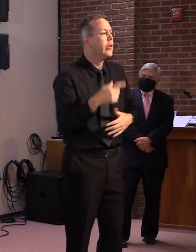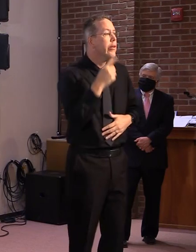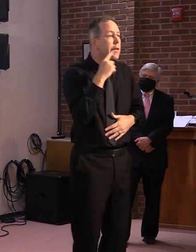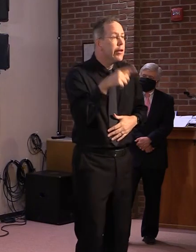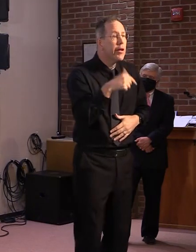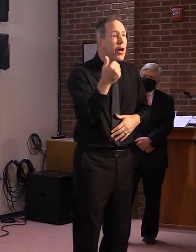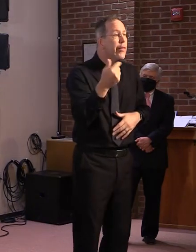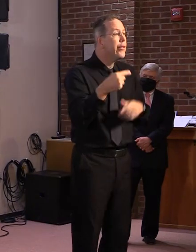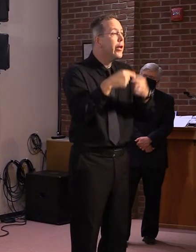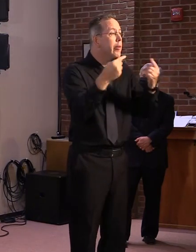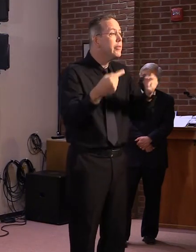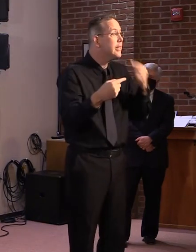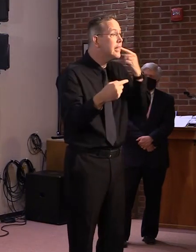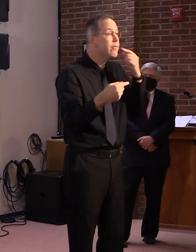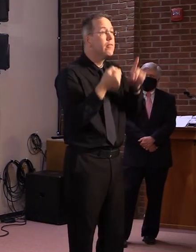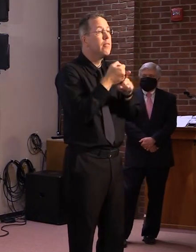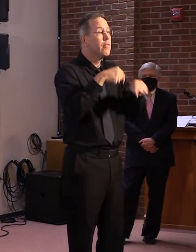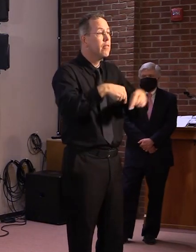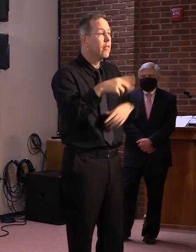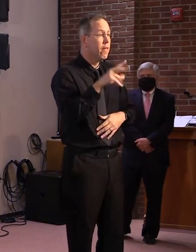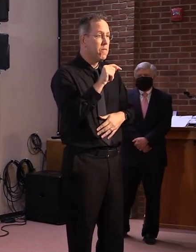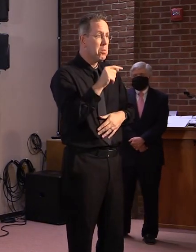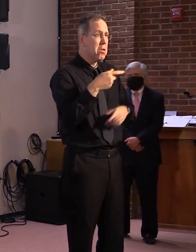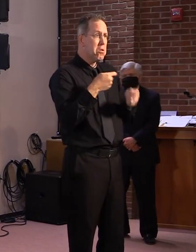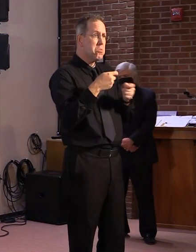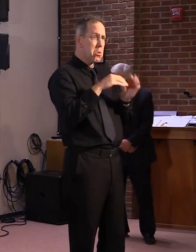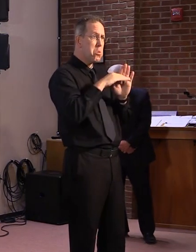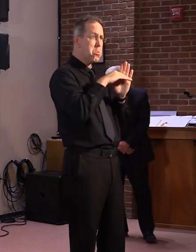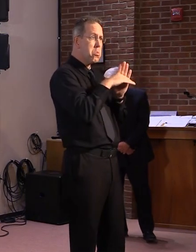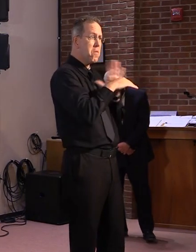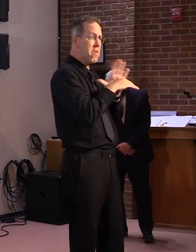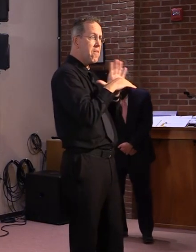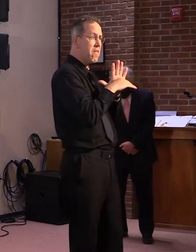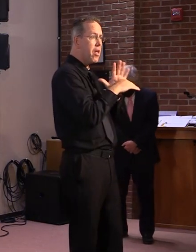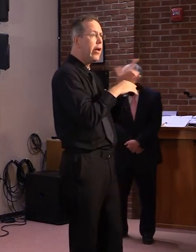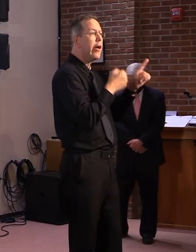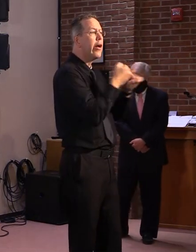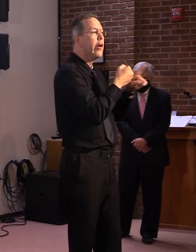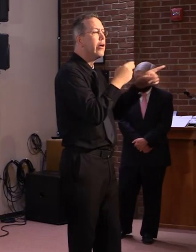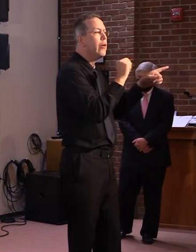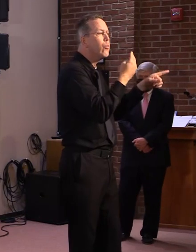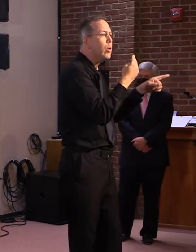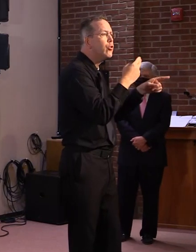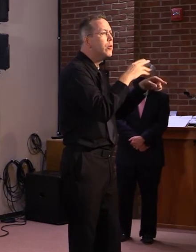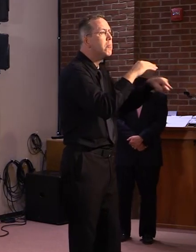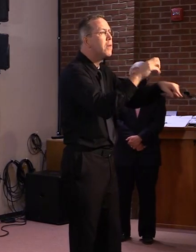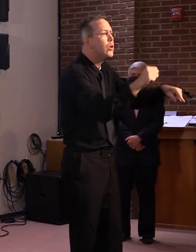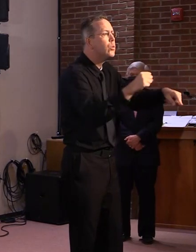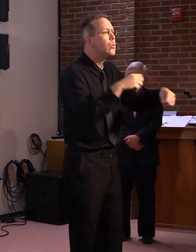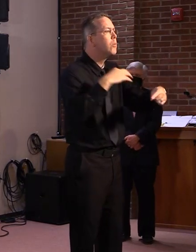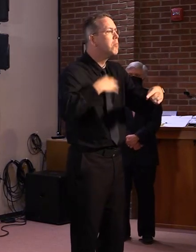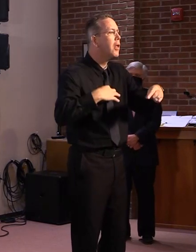better, we might open things up a little bit faster. So it's just a way to do that and to manage it.